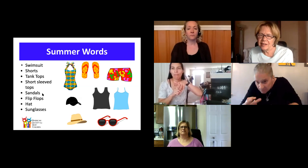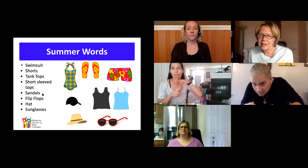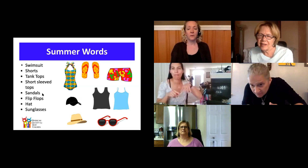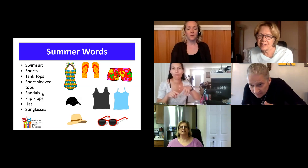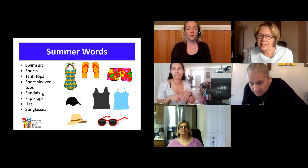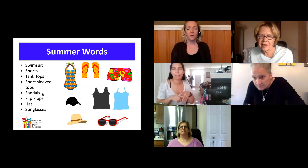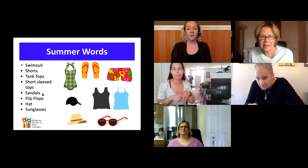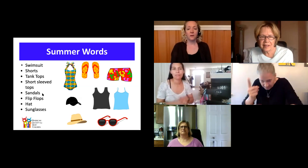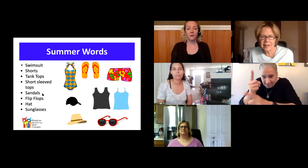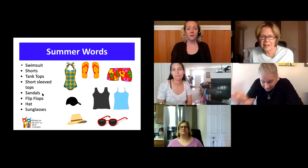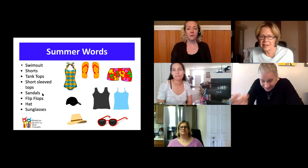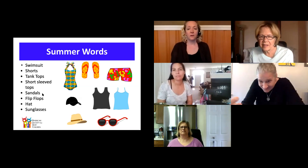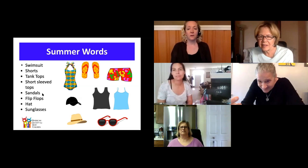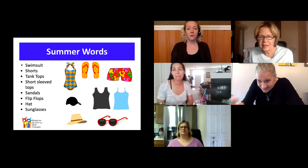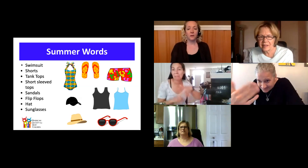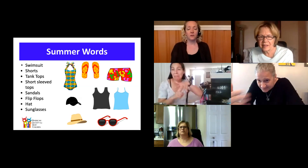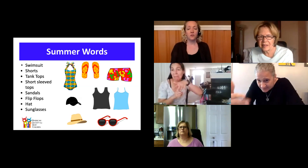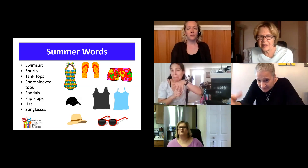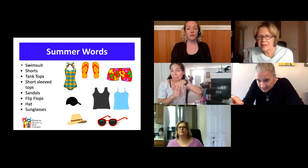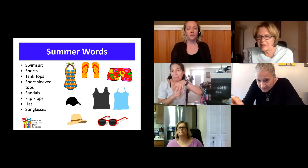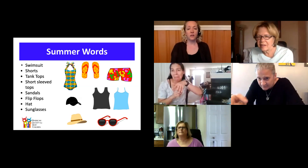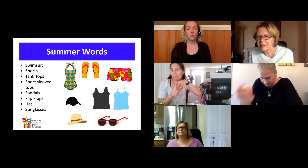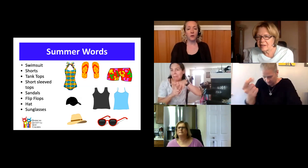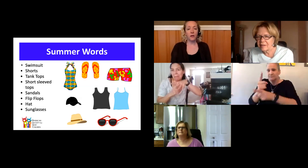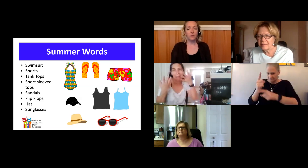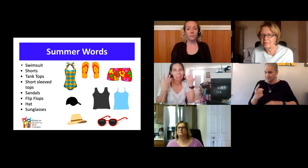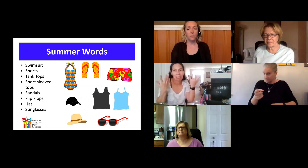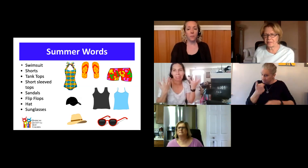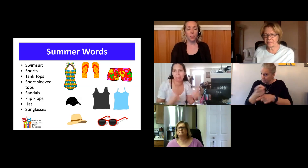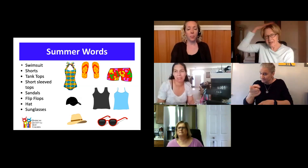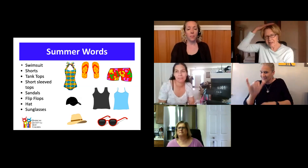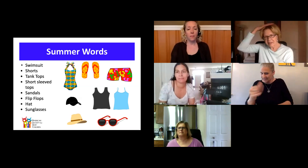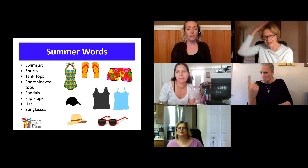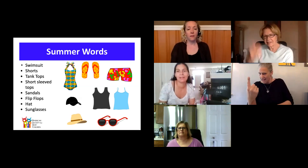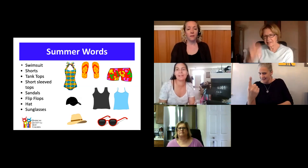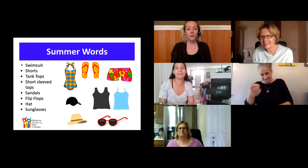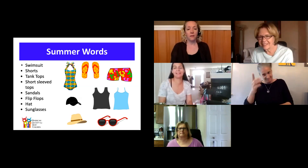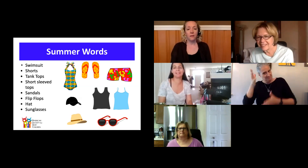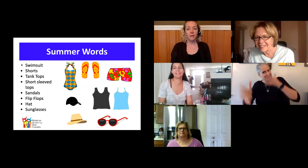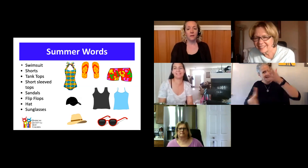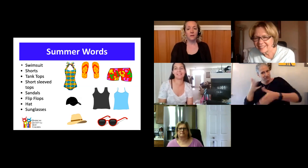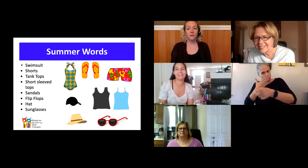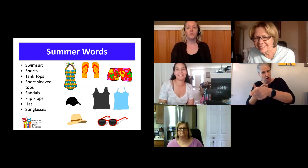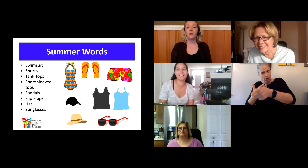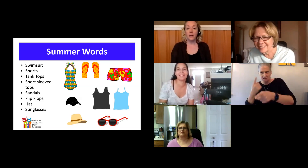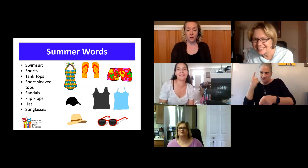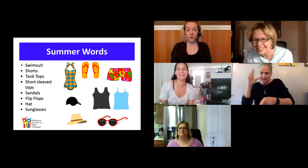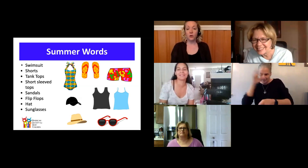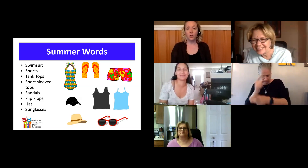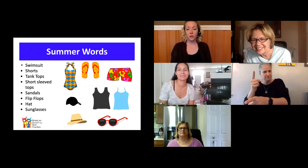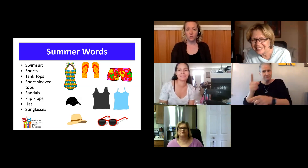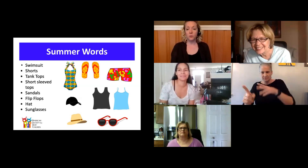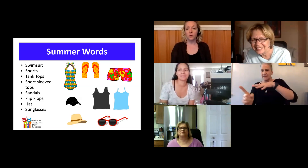right. 2 signs for the next one. Go ahead. All right. Yeah, you're on target. Yep.